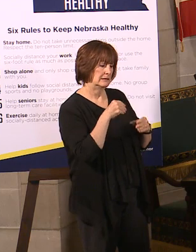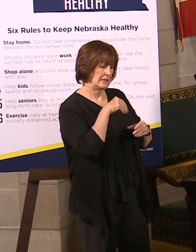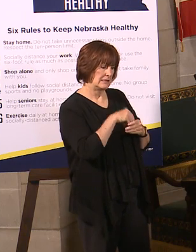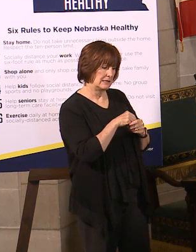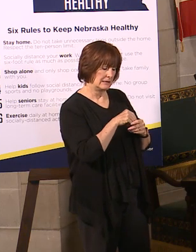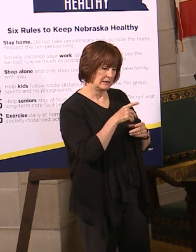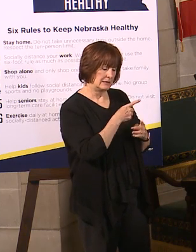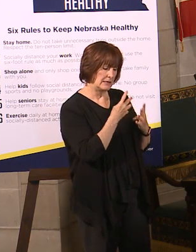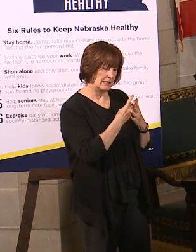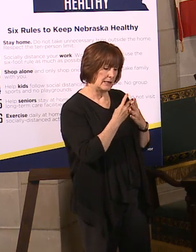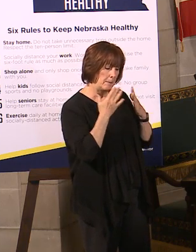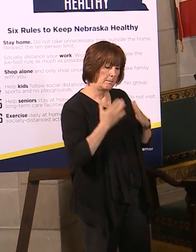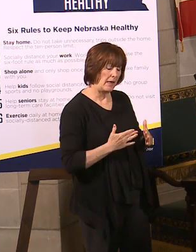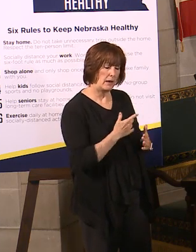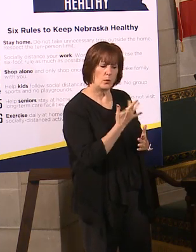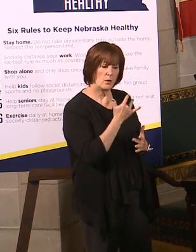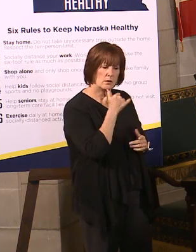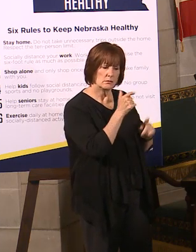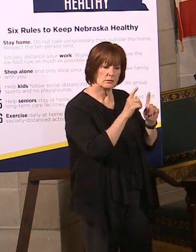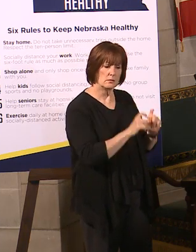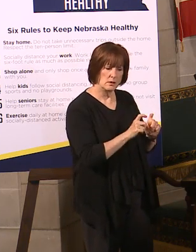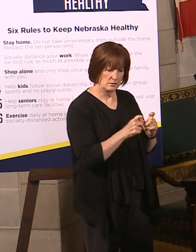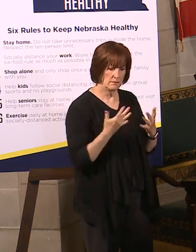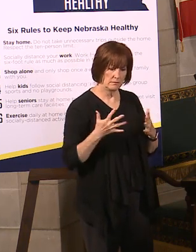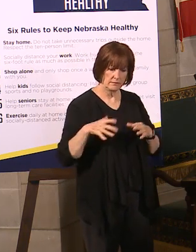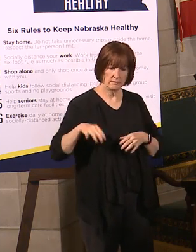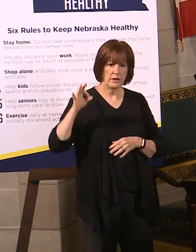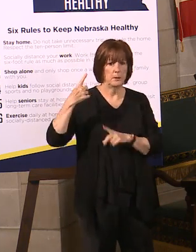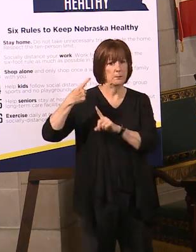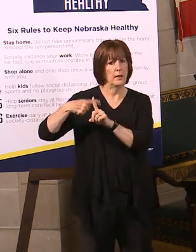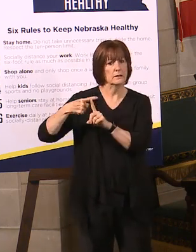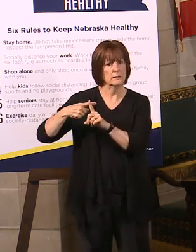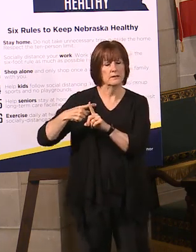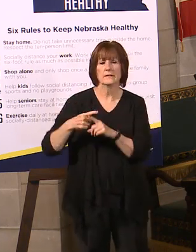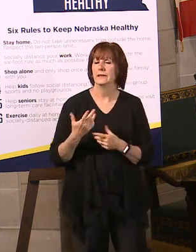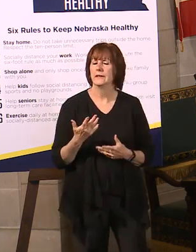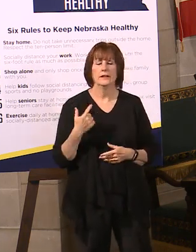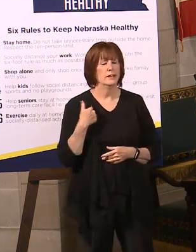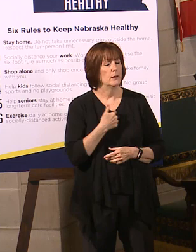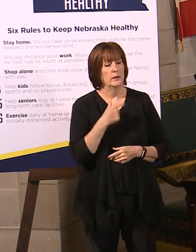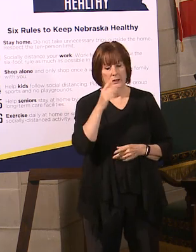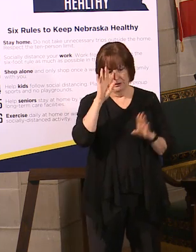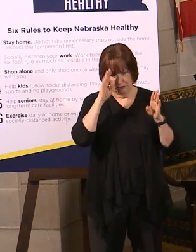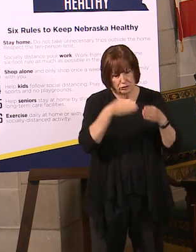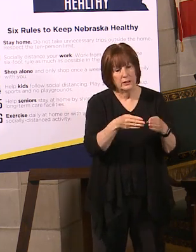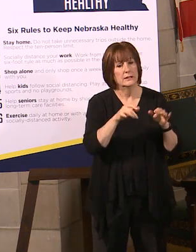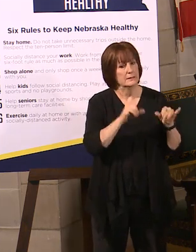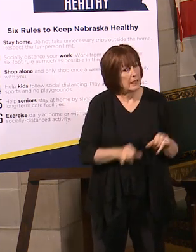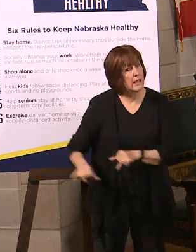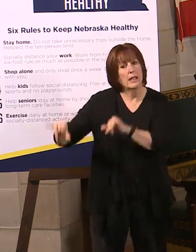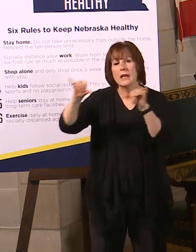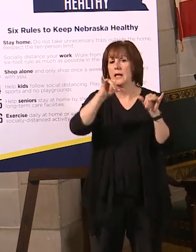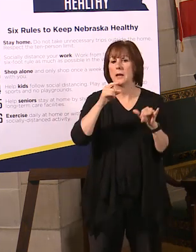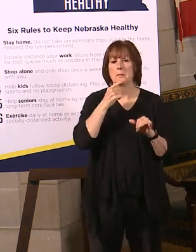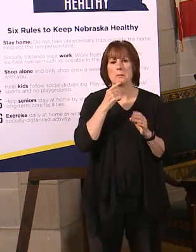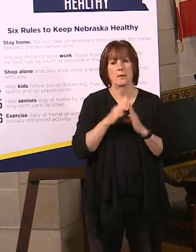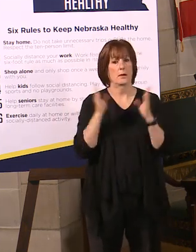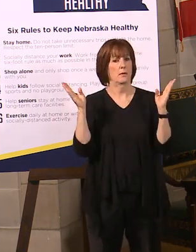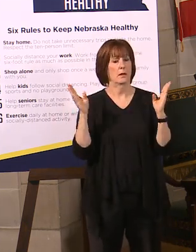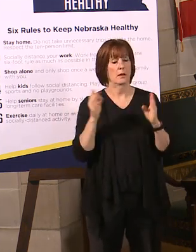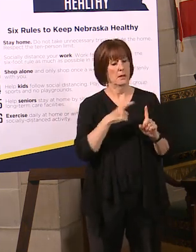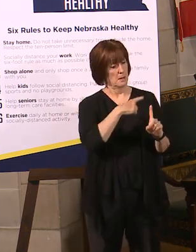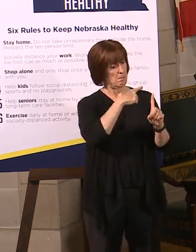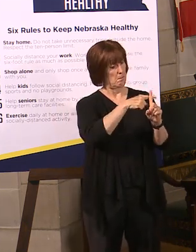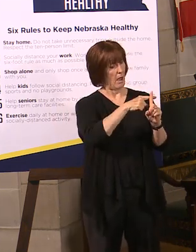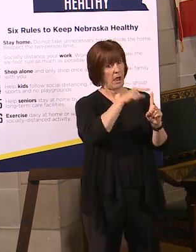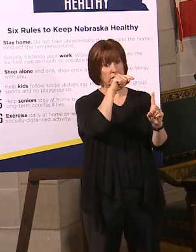tested positive? So again, this gets back to treating inmates just like everybody else in the public. When somebody gets tested positive,